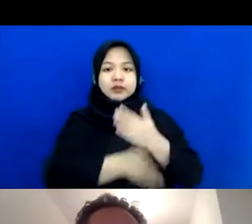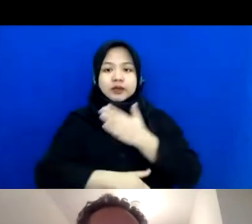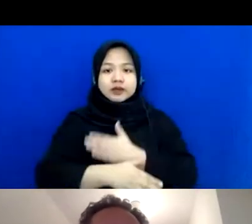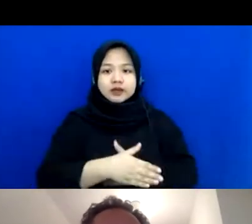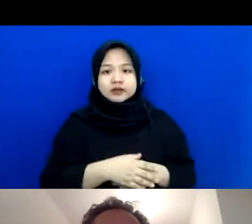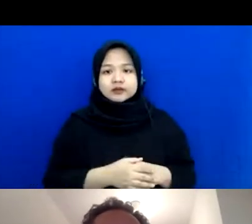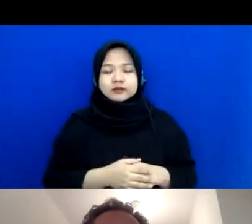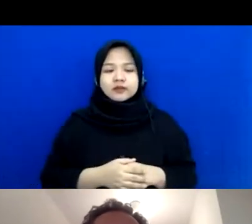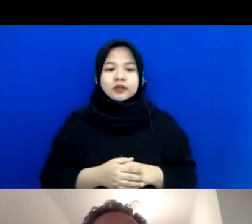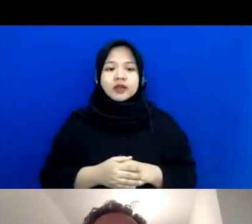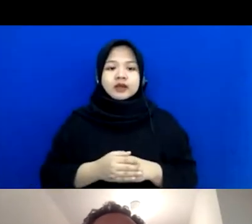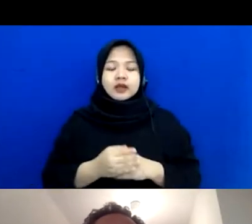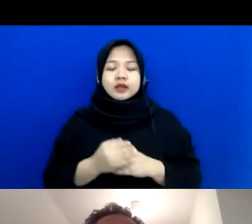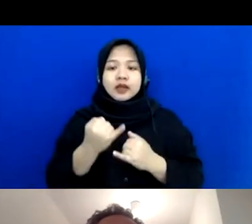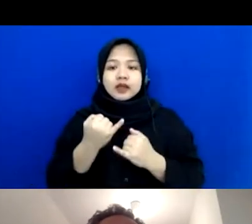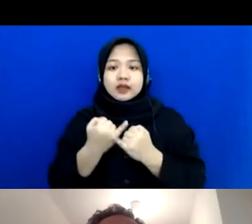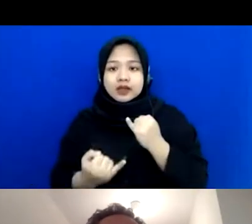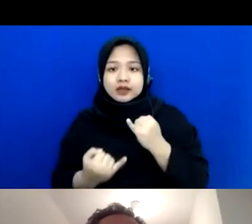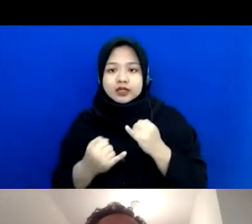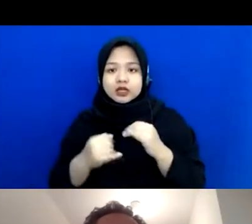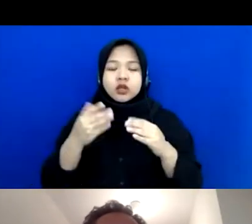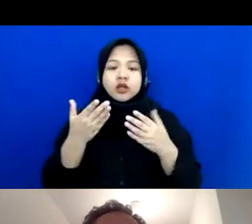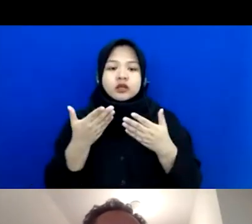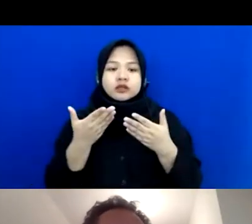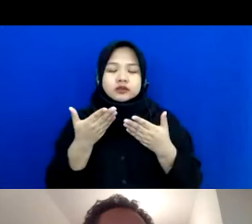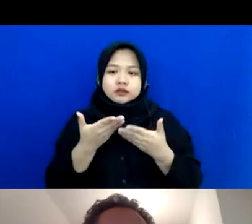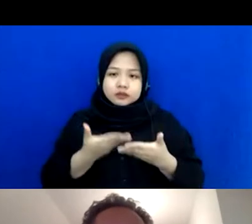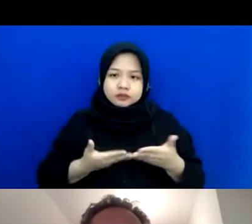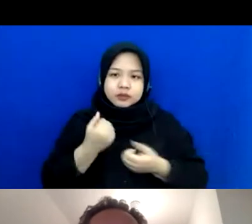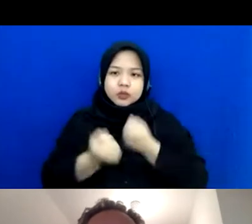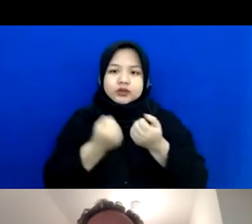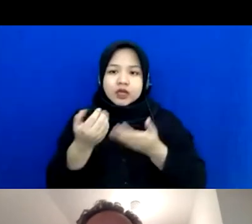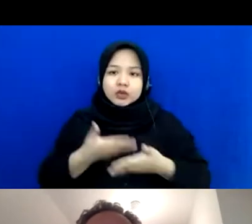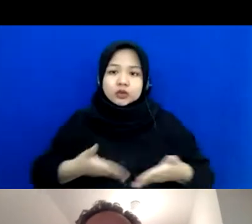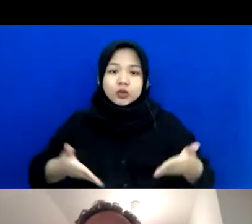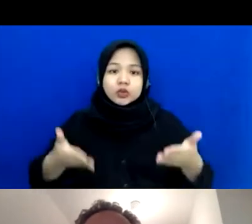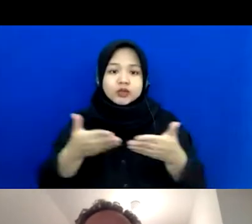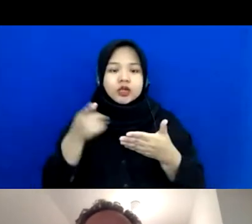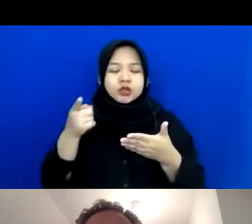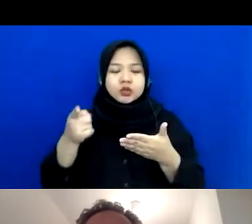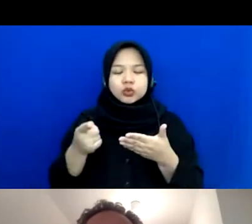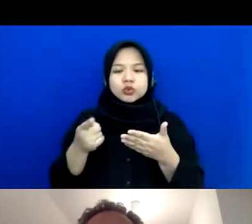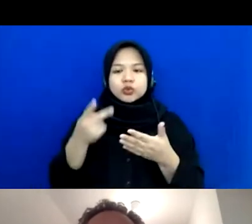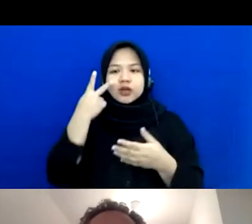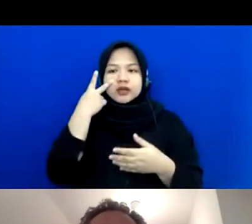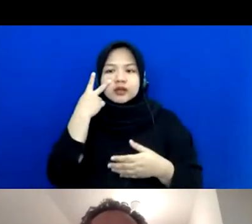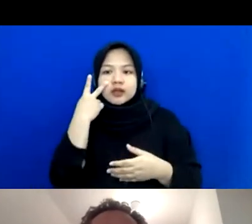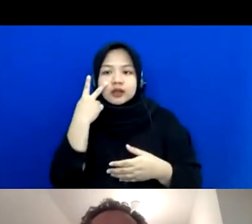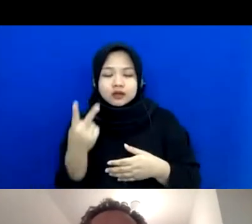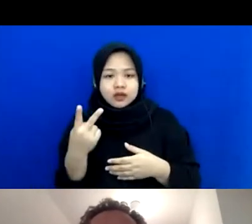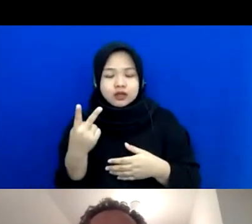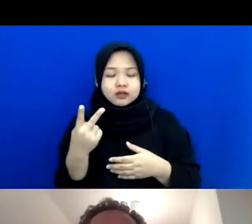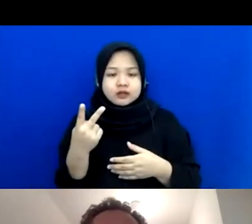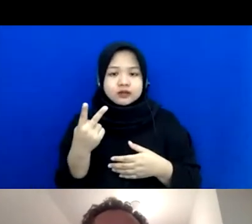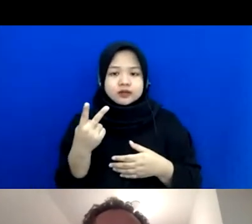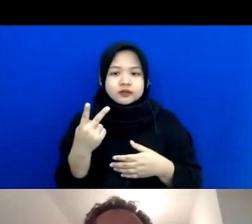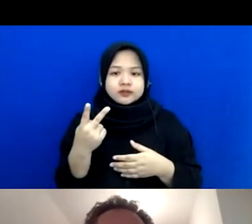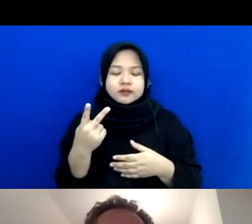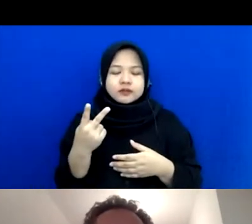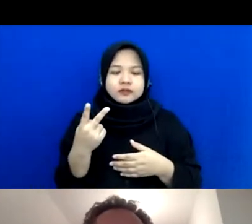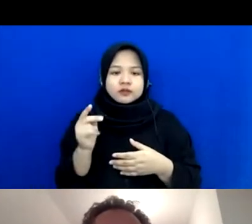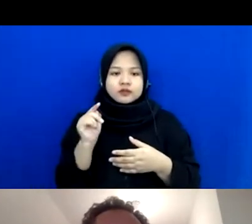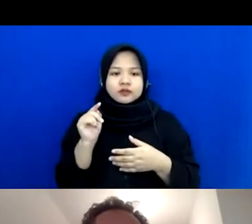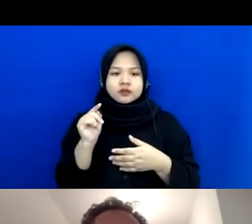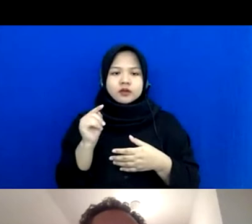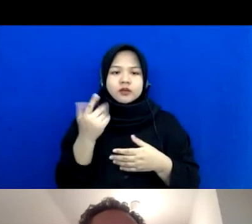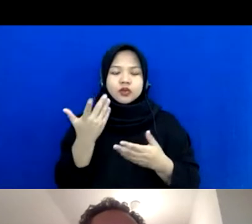least, social enterprises themselves. We found that, and this is certainly not the